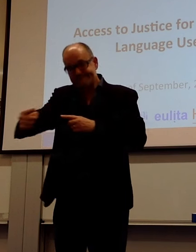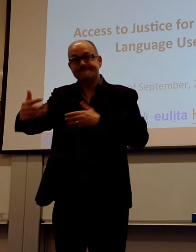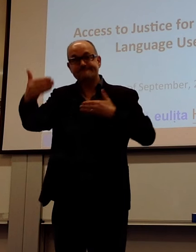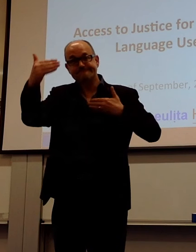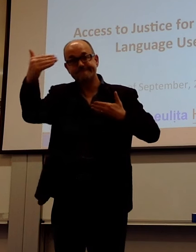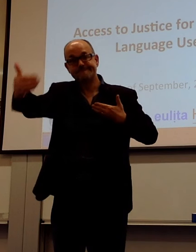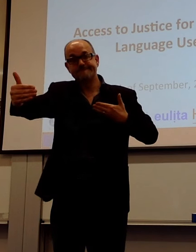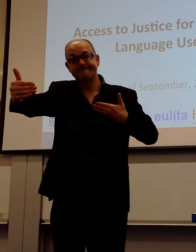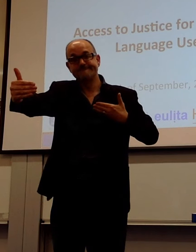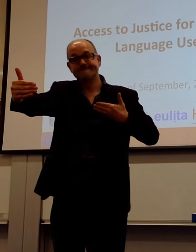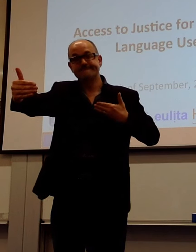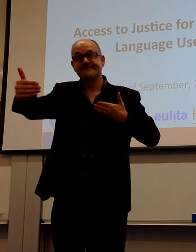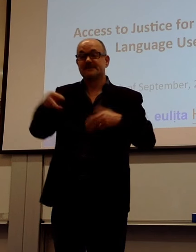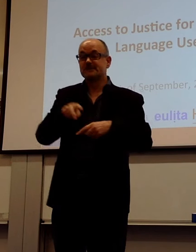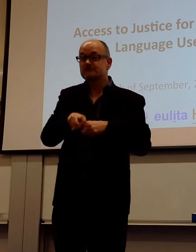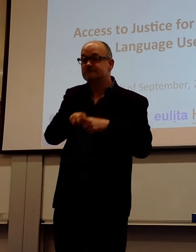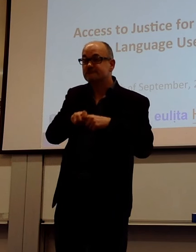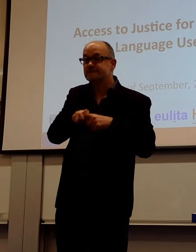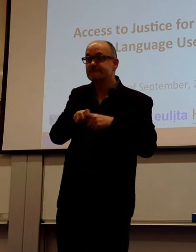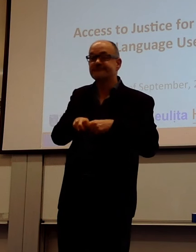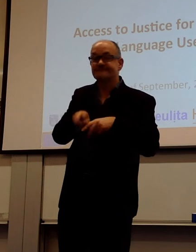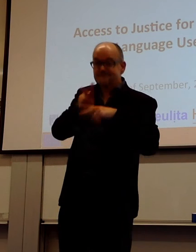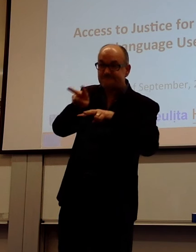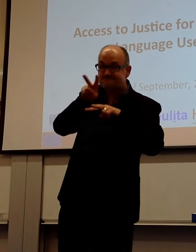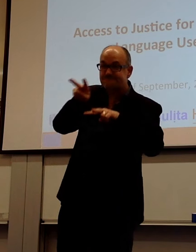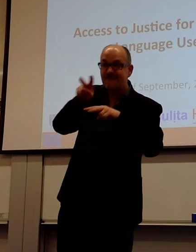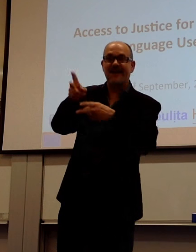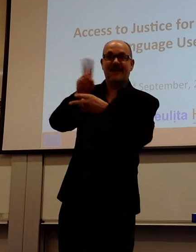for a stint of 6 weeks.